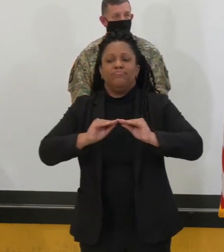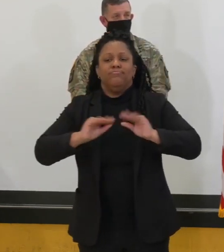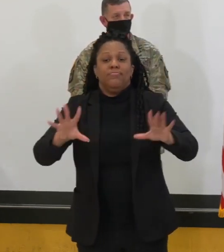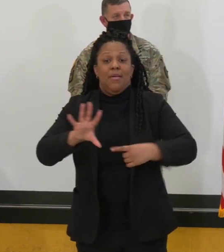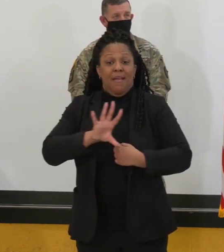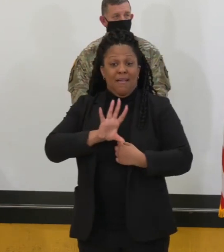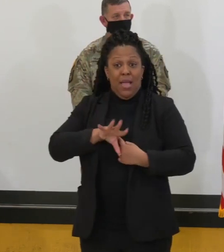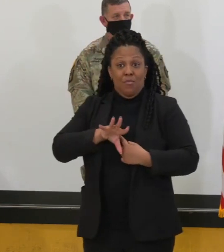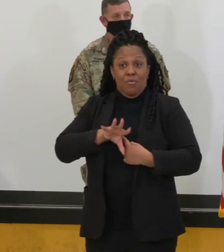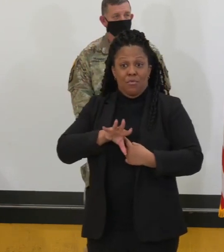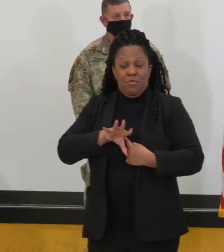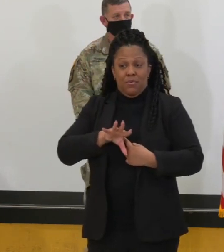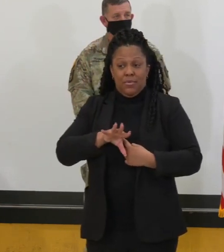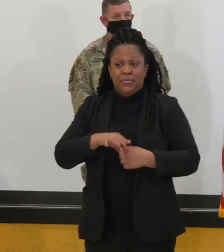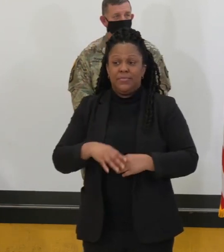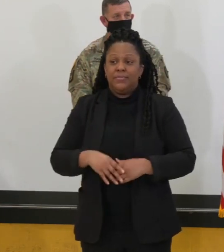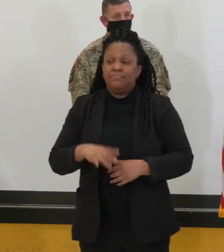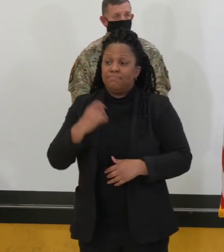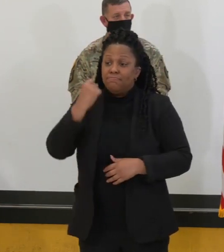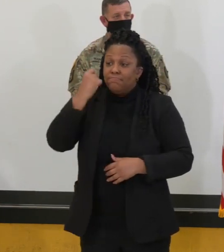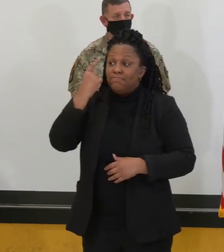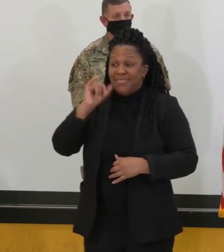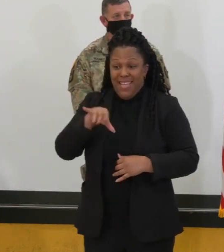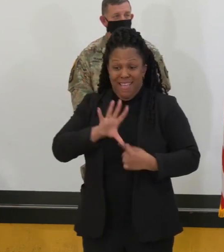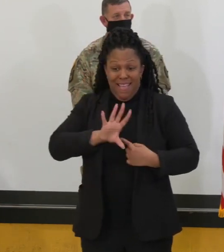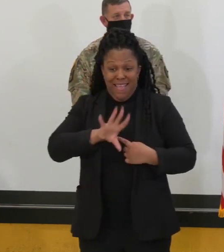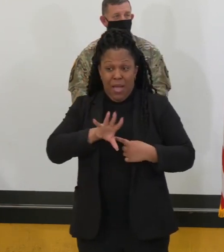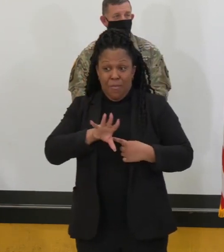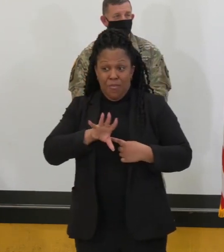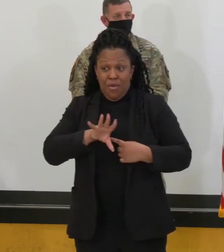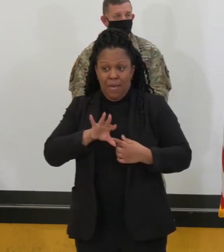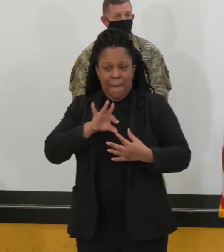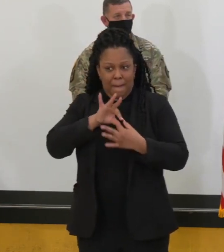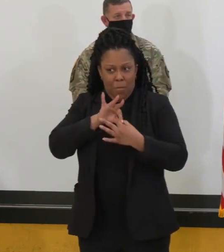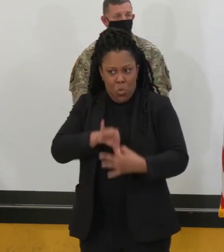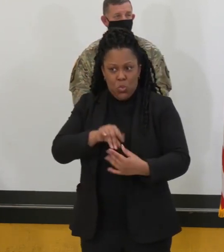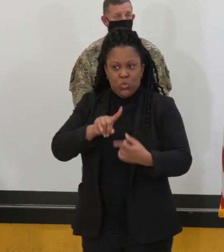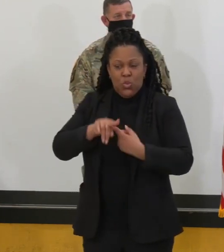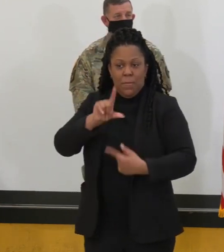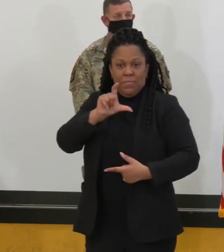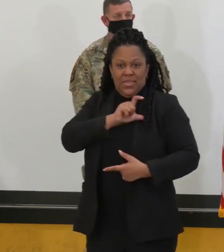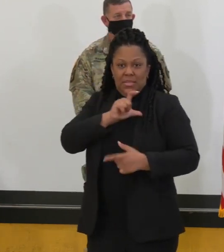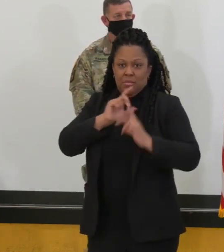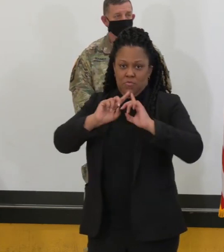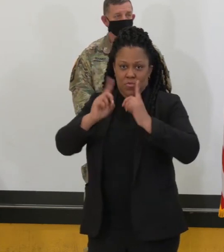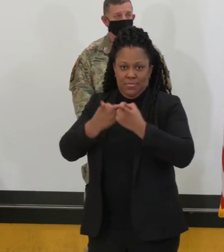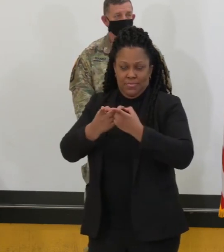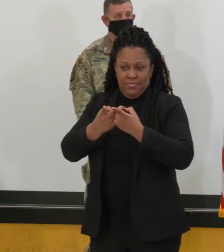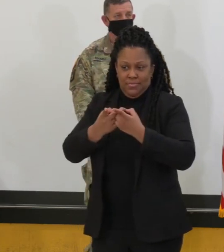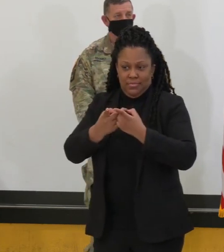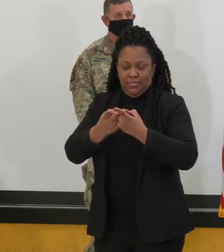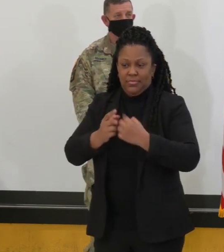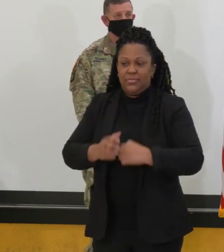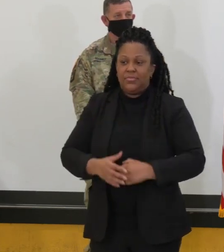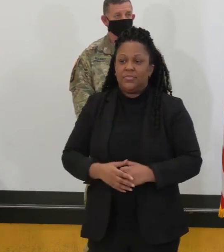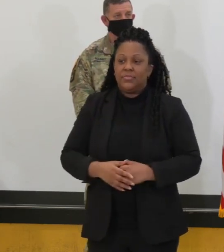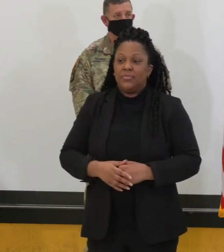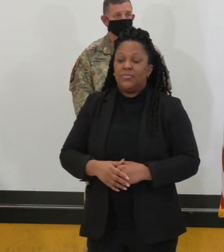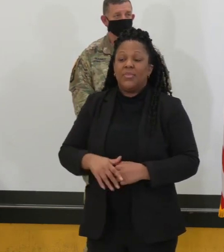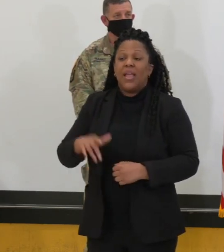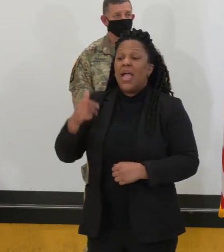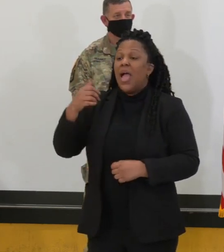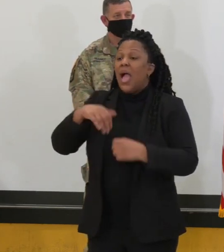fact, property of the originating agency. Generally speaking, in any criminal investigation, you would like to